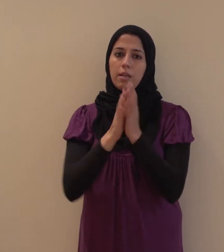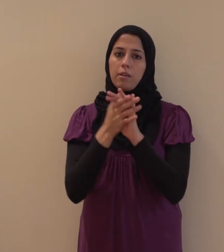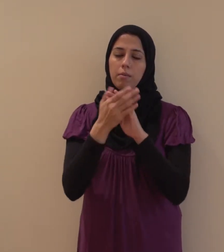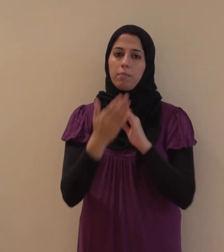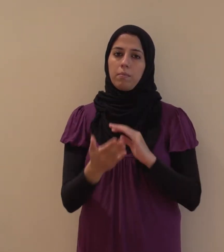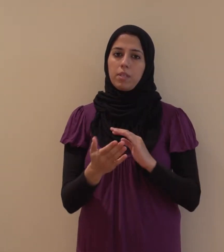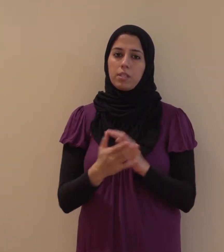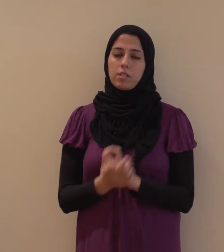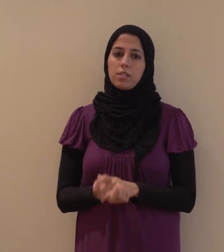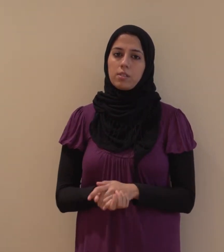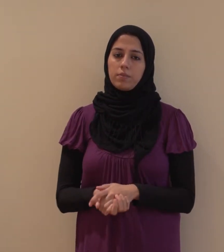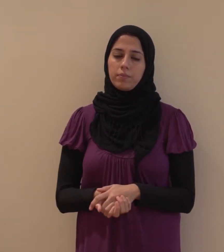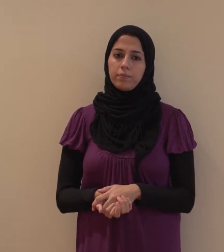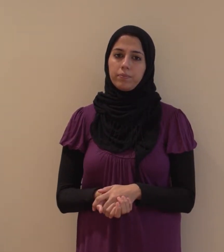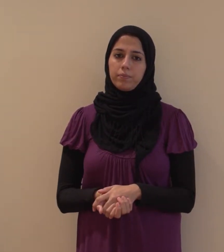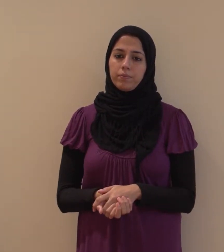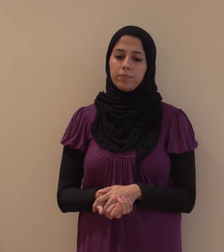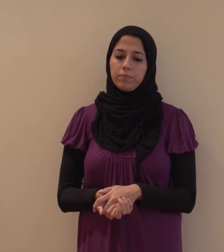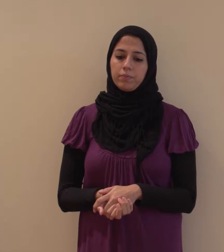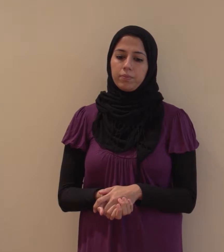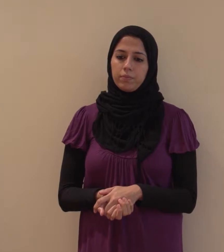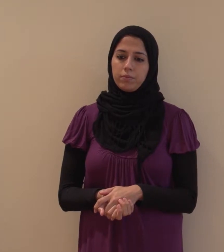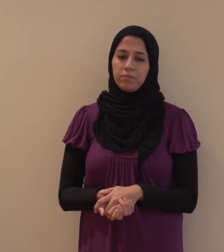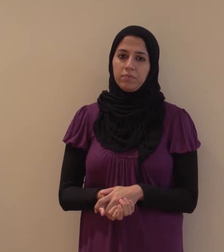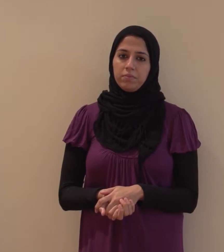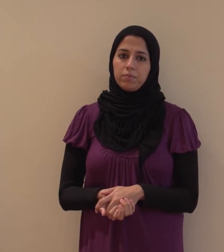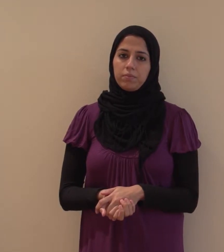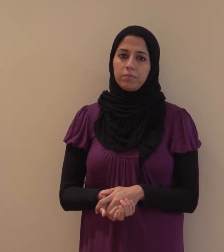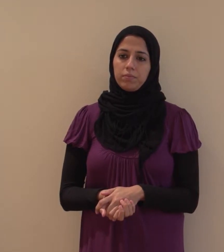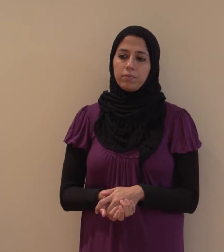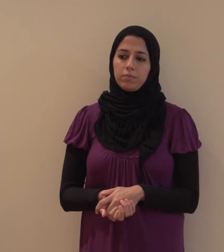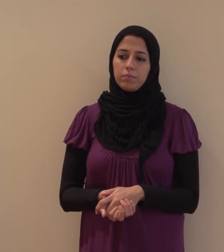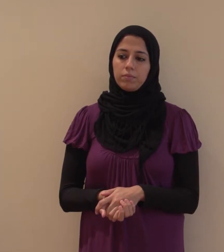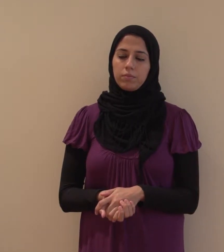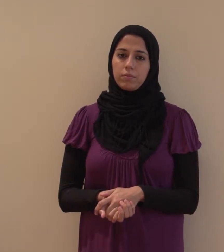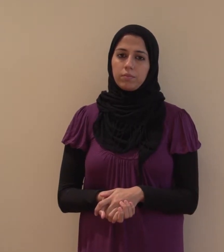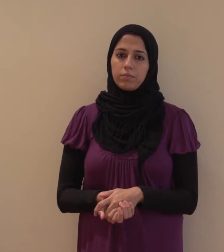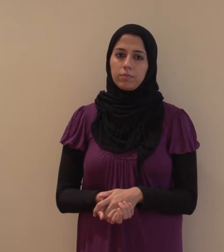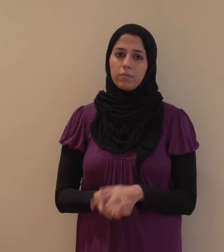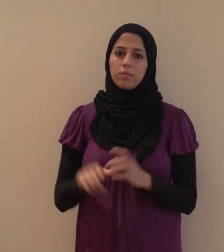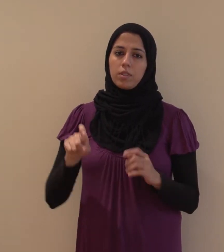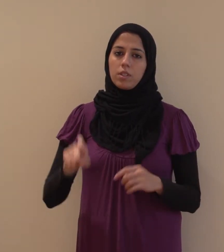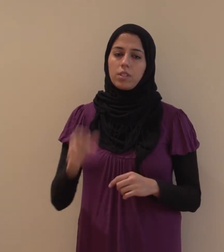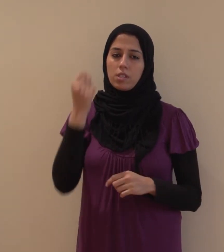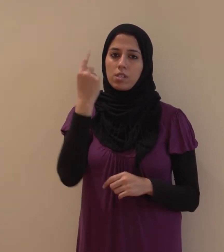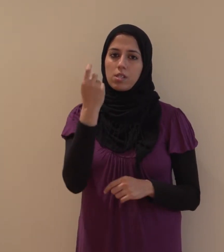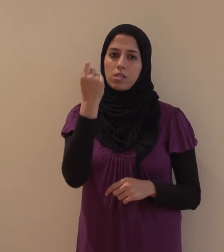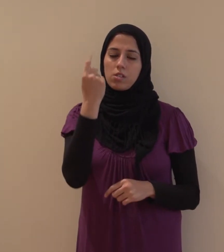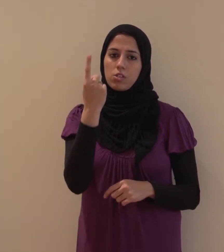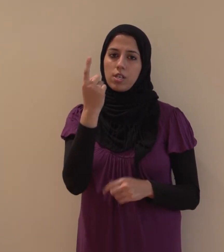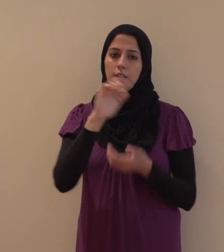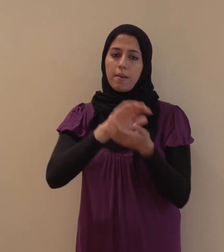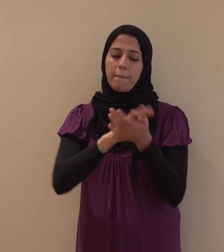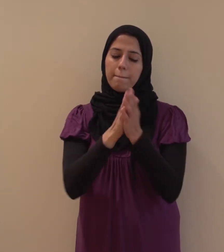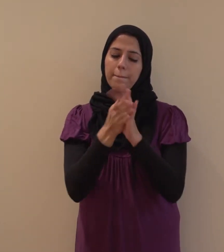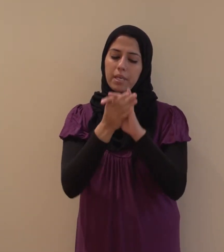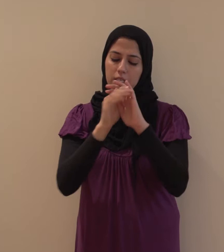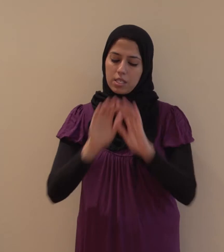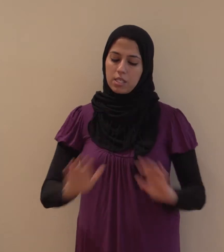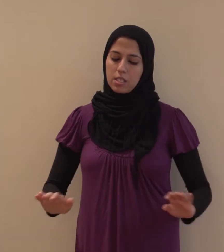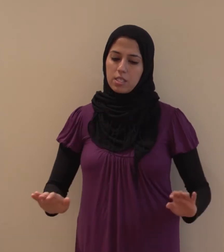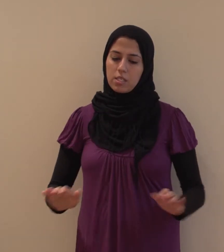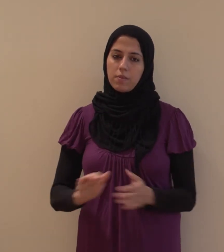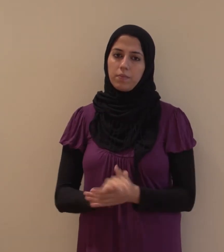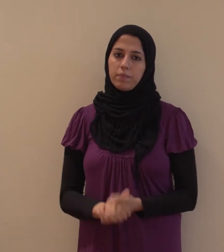and peace. So we need to understand that how we should bring tranquility and peace in